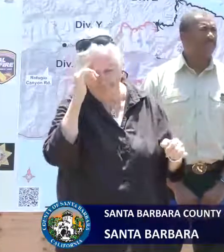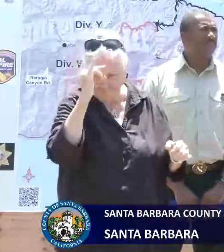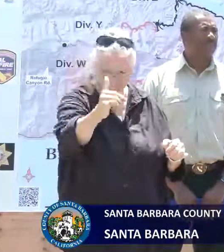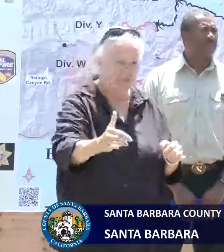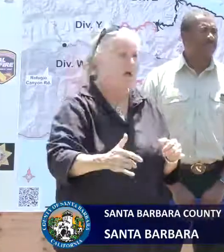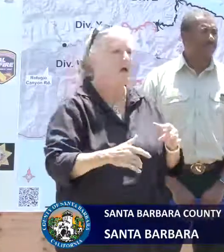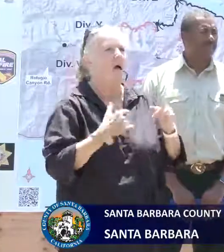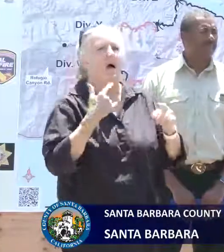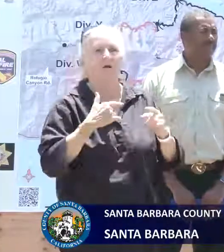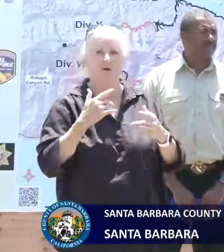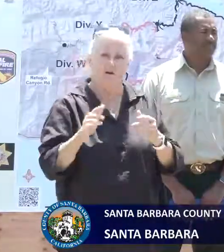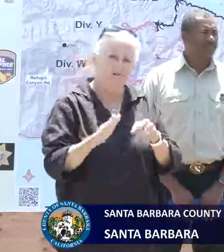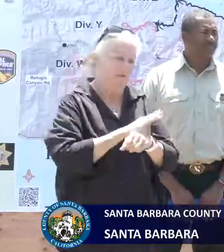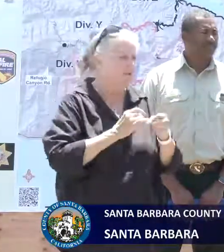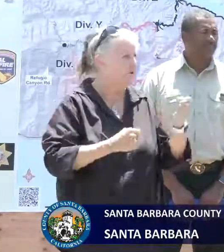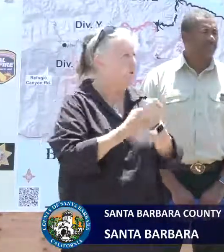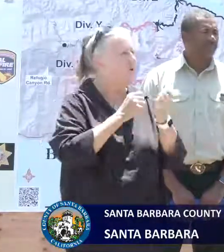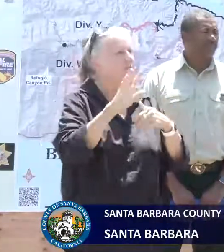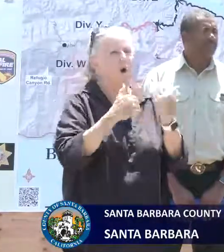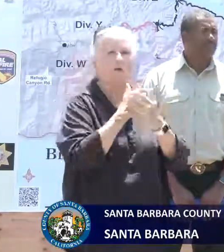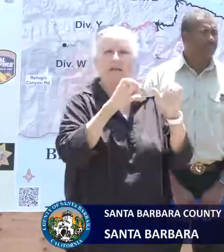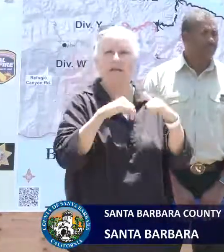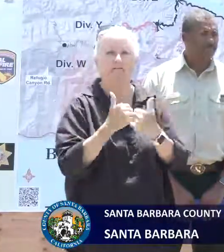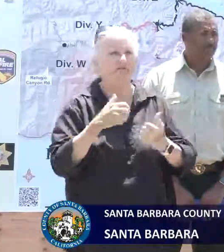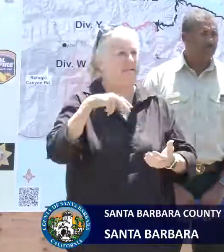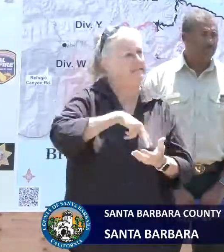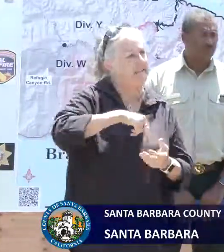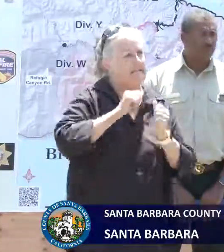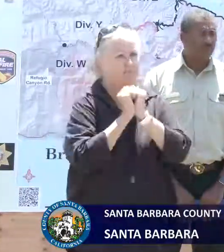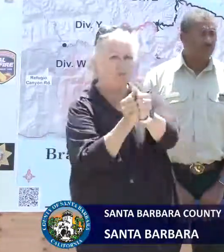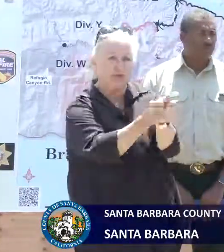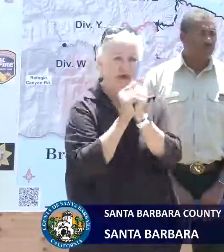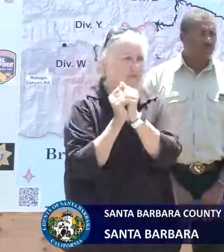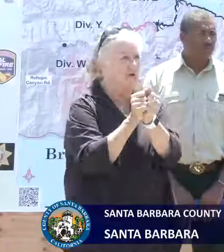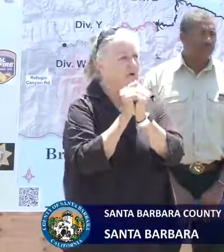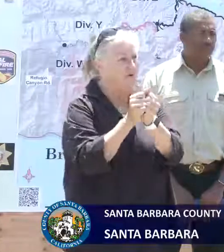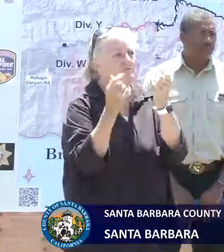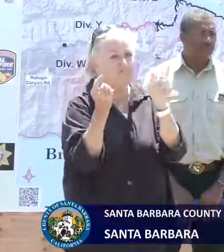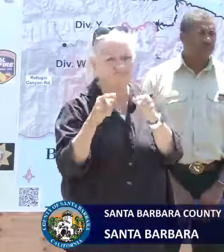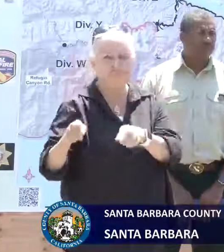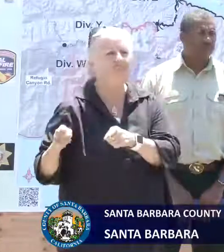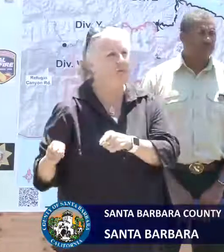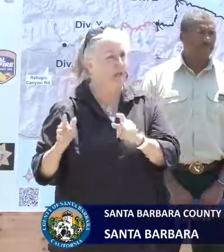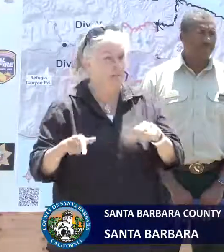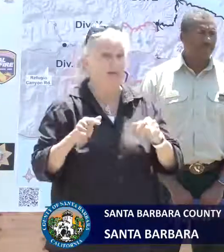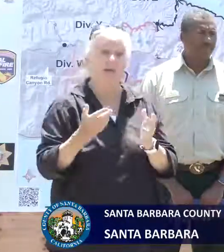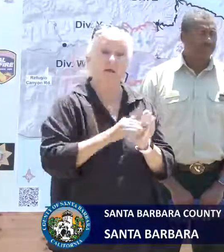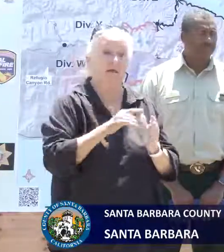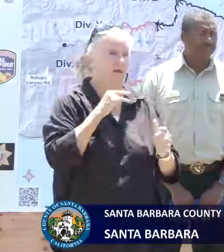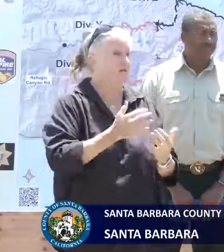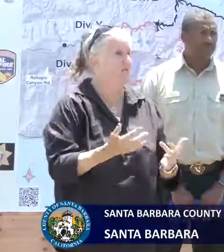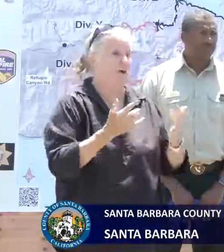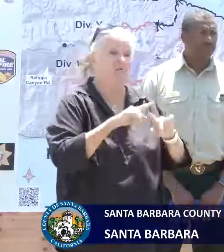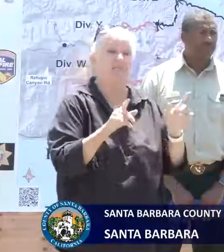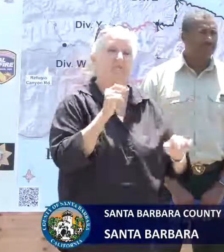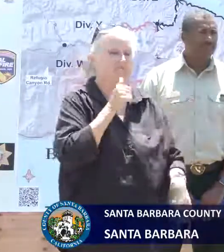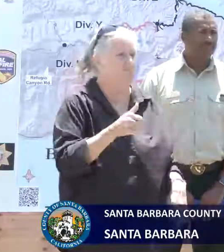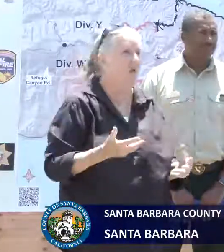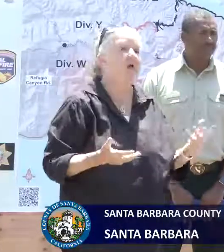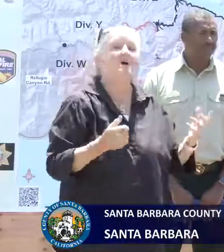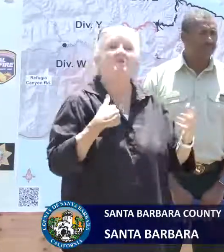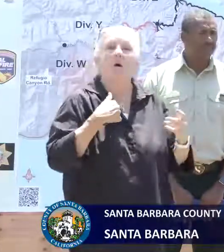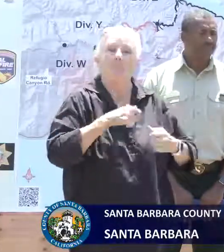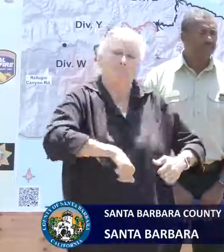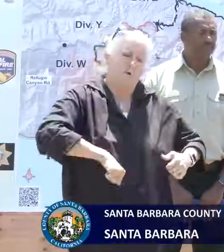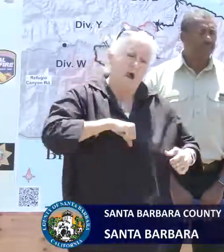full support of all of the agencies standing here together to make that happen. Again, this fire was no different, and very